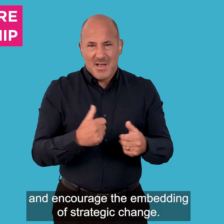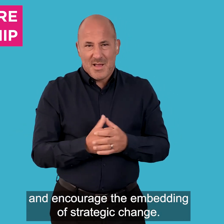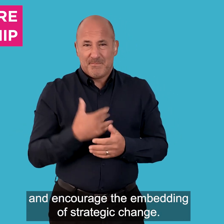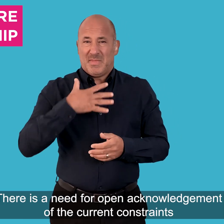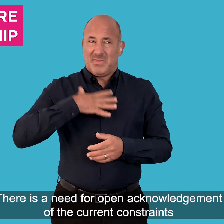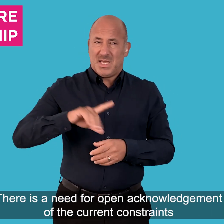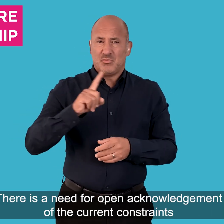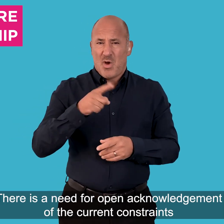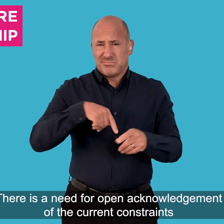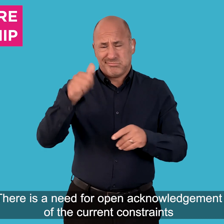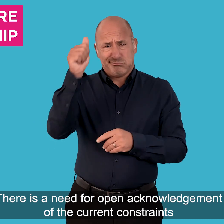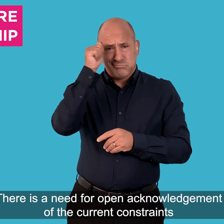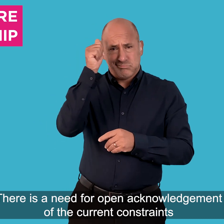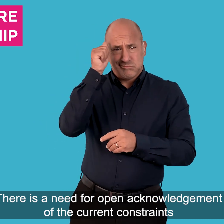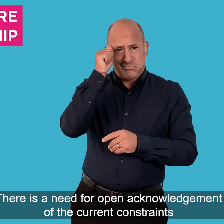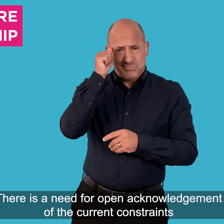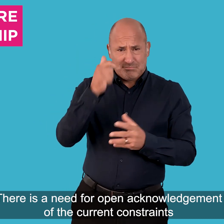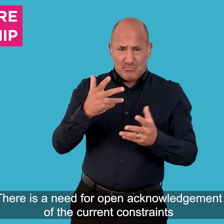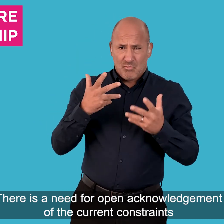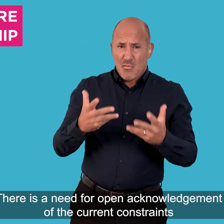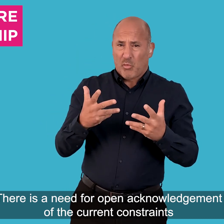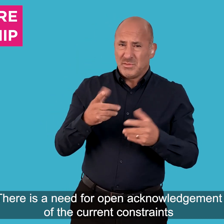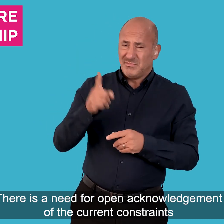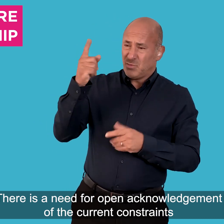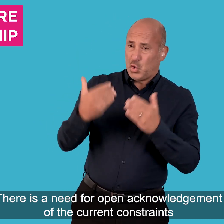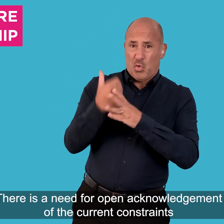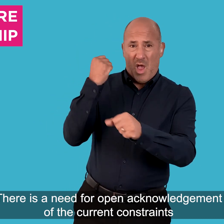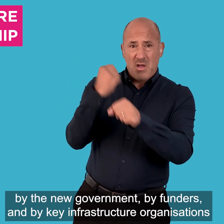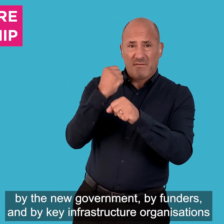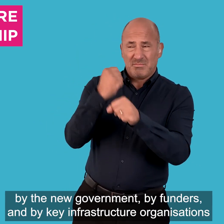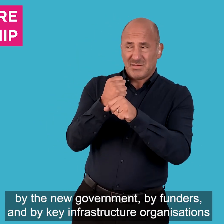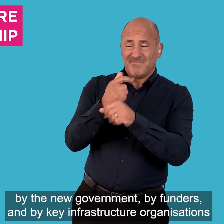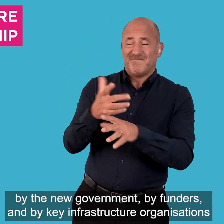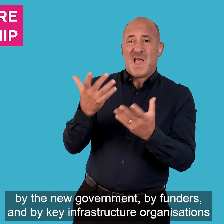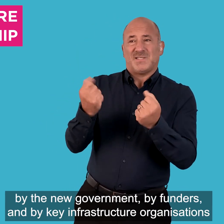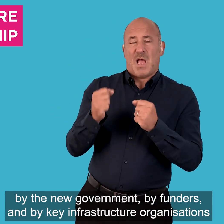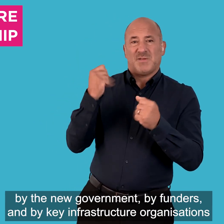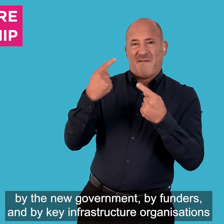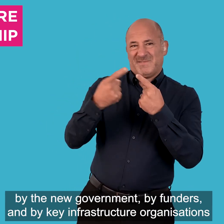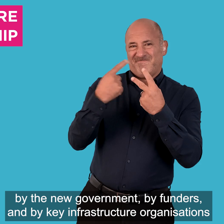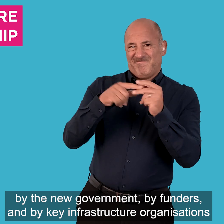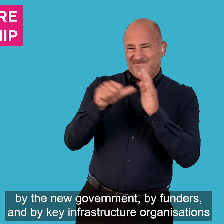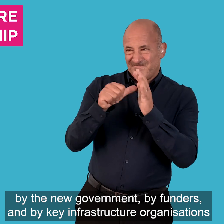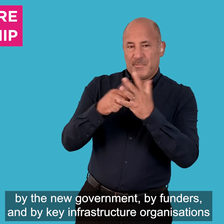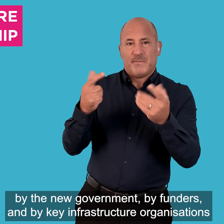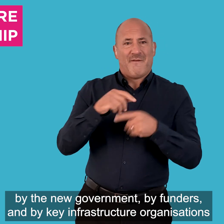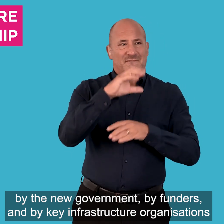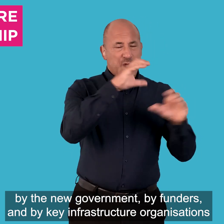change. There is a need for open acknowledgement of the current constraints by the new government, by